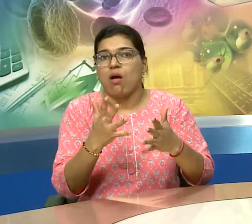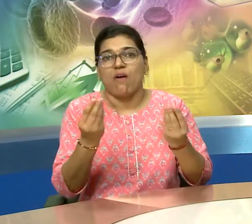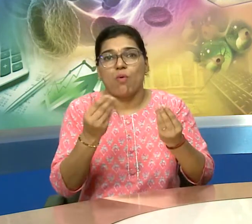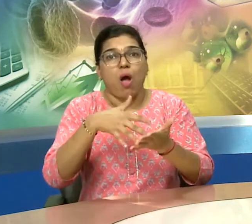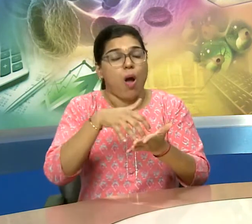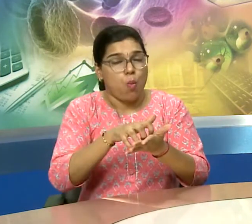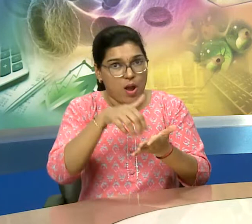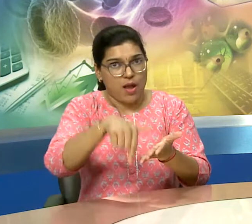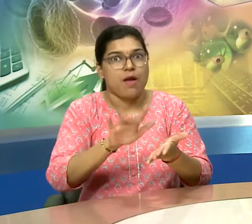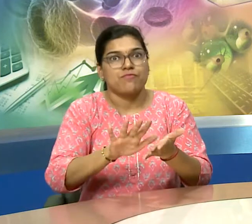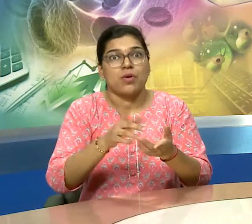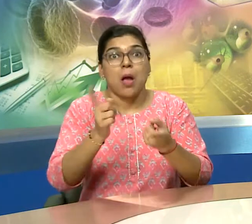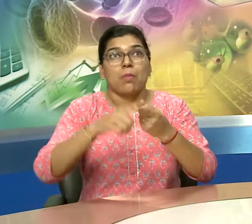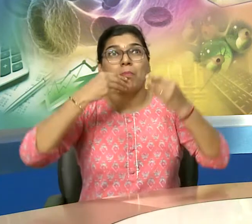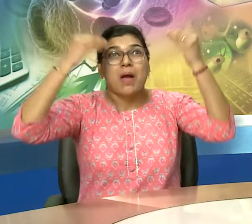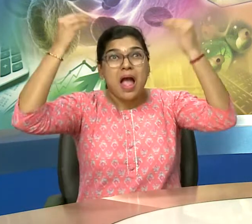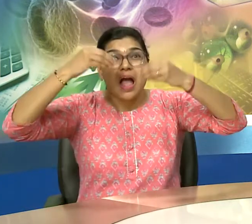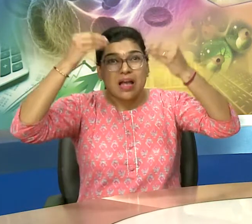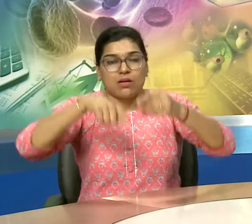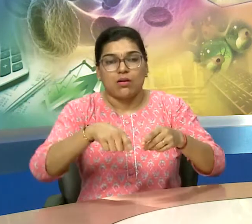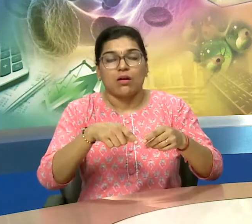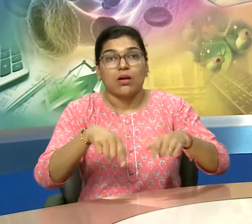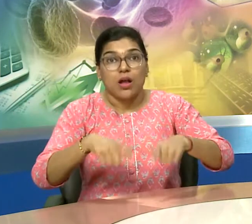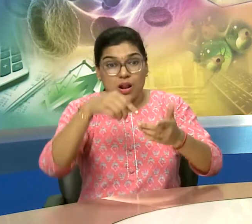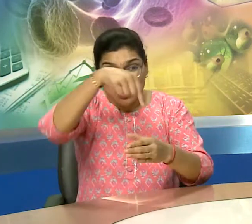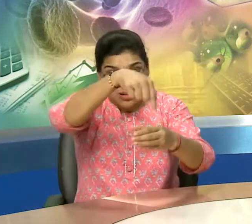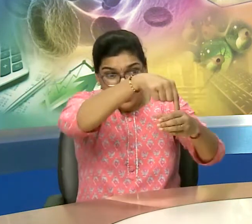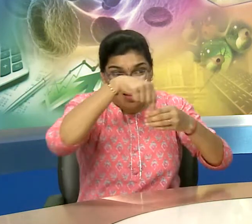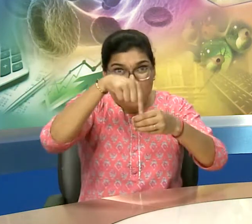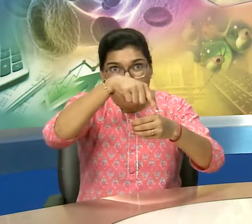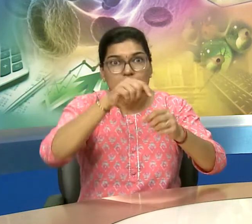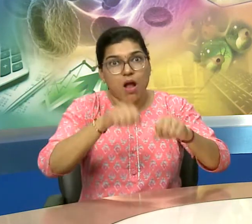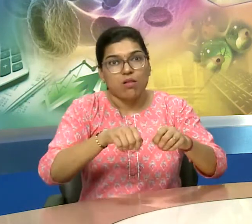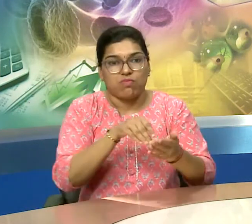as we all know, that forests help the soil